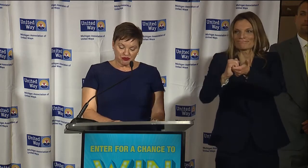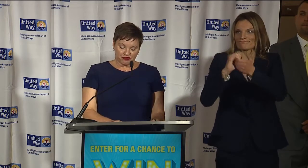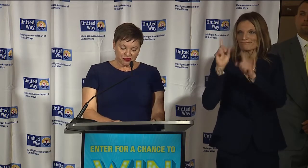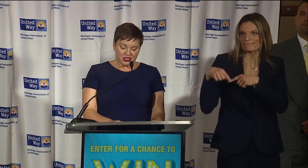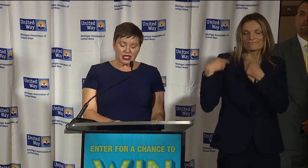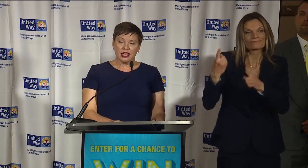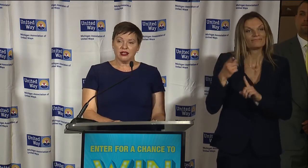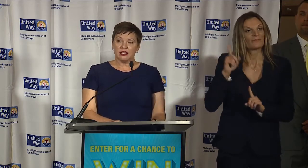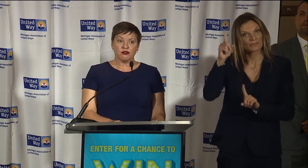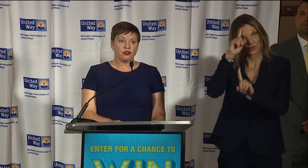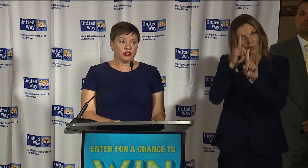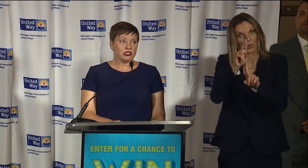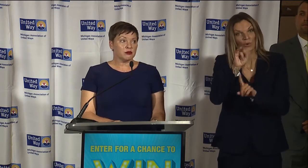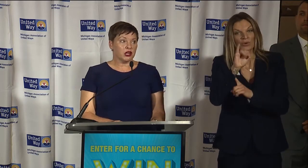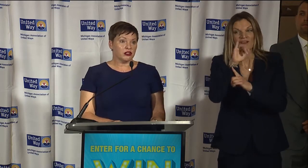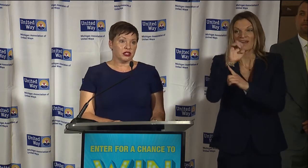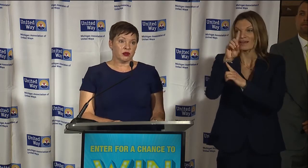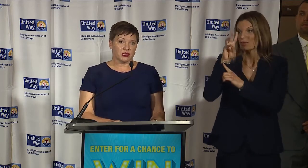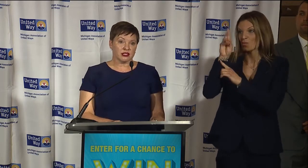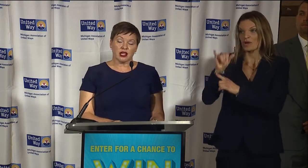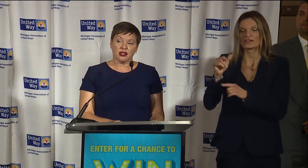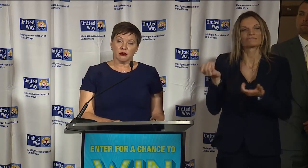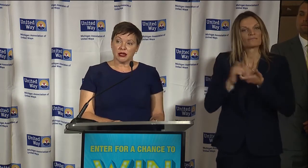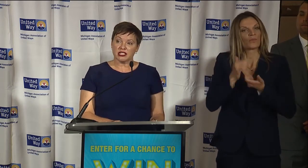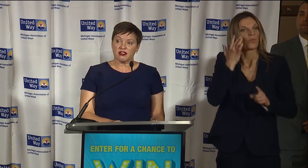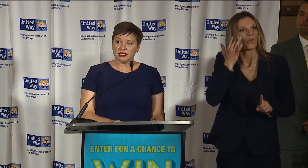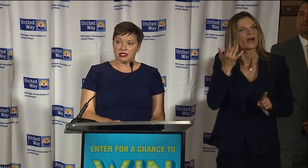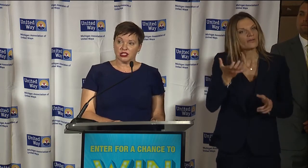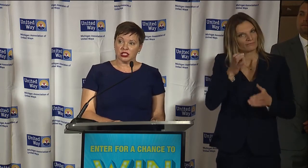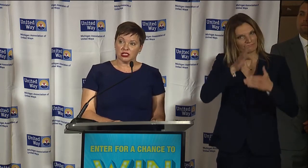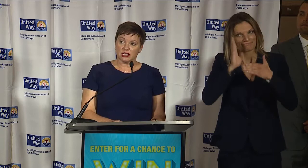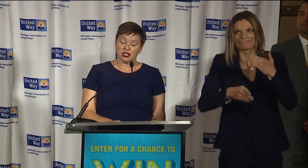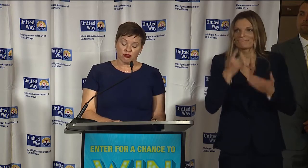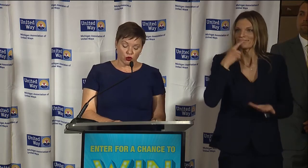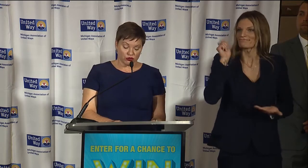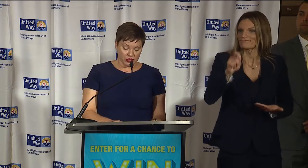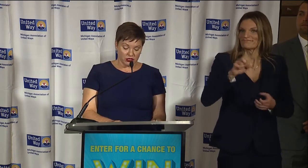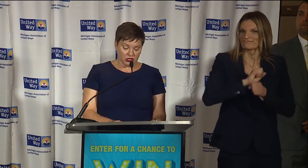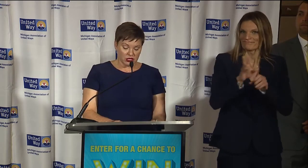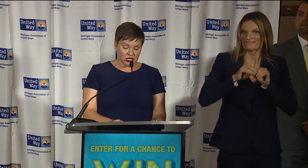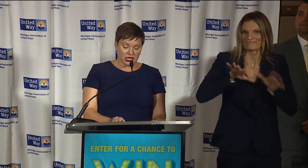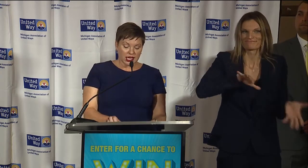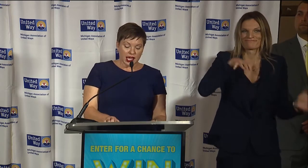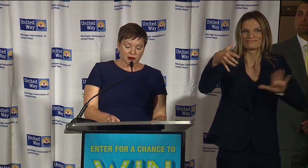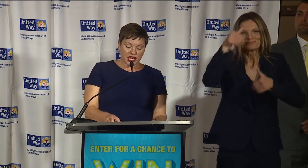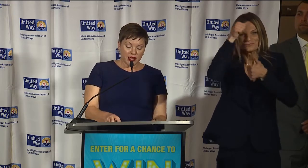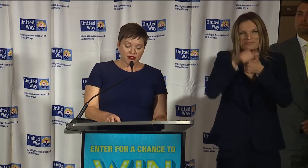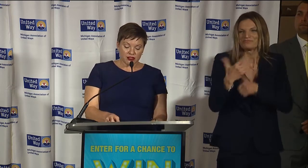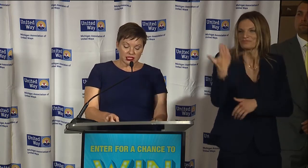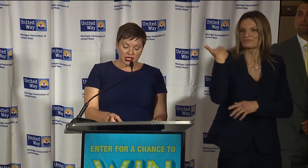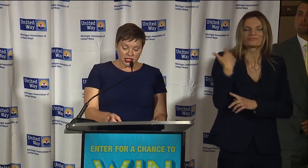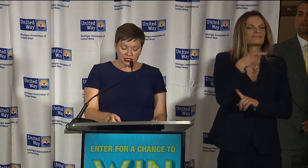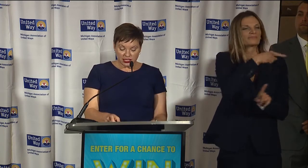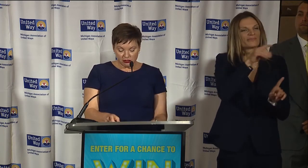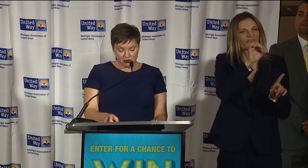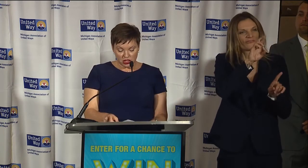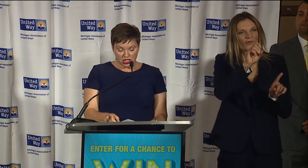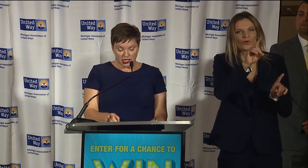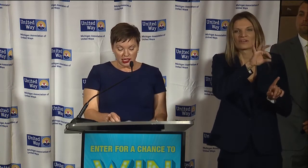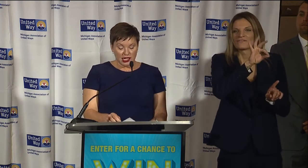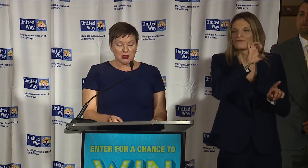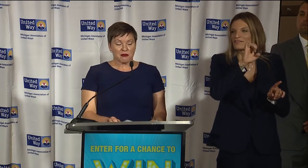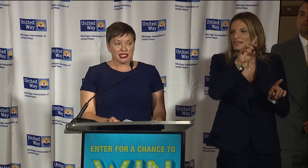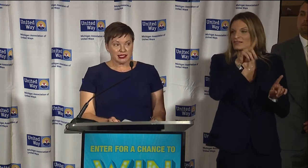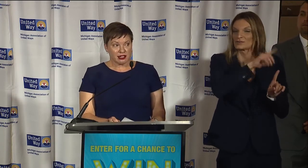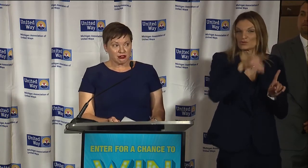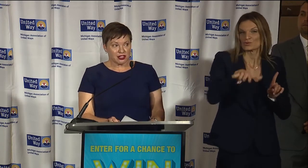pandemic. And first, partnering with us at our mass vaccination clinic at Ford Field. On behalf of the entire state of